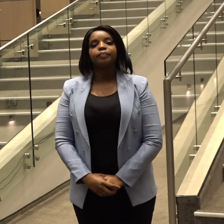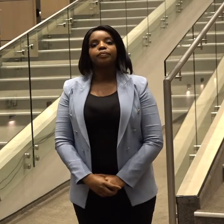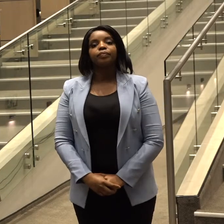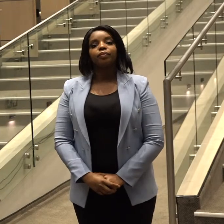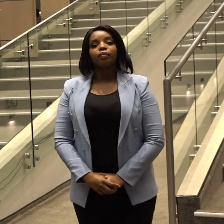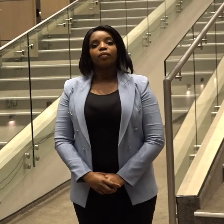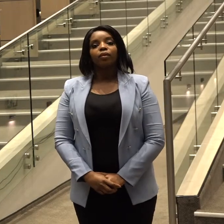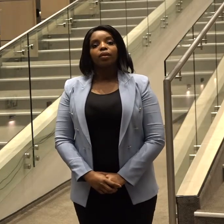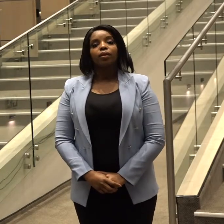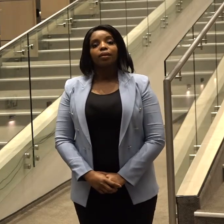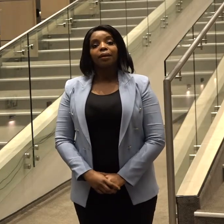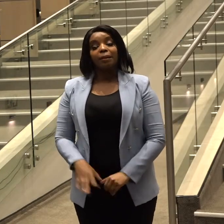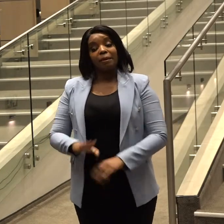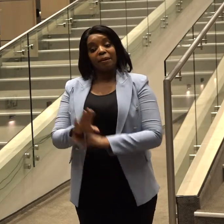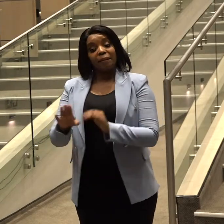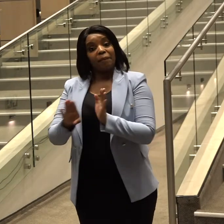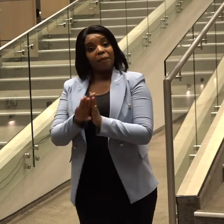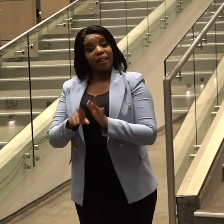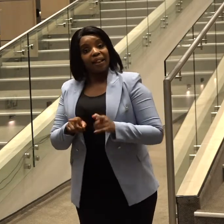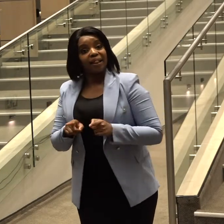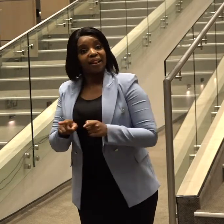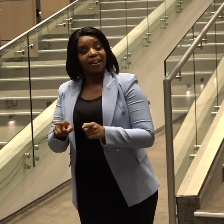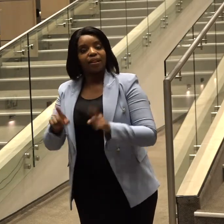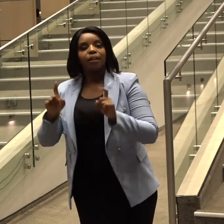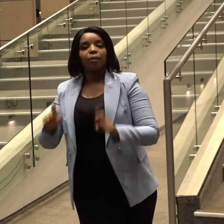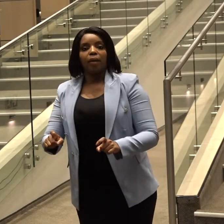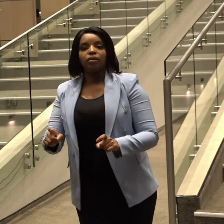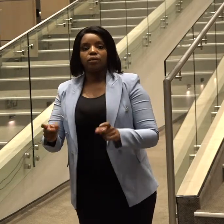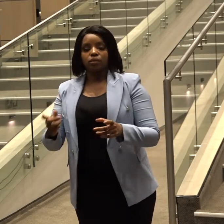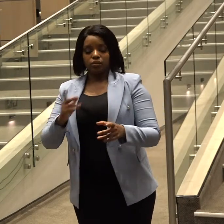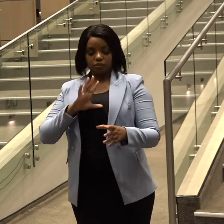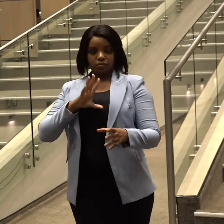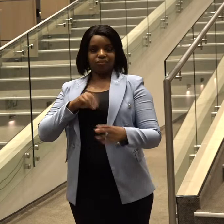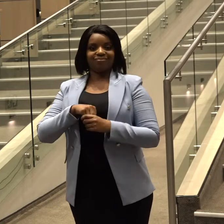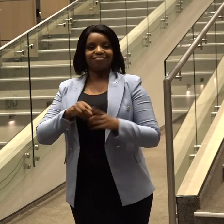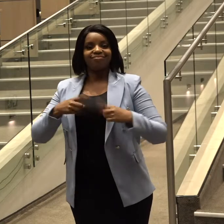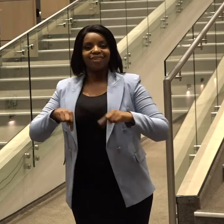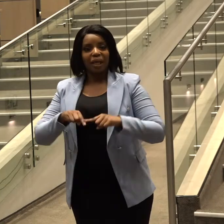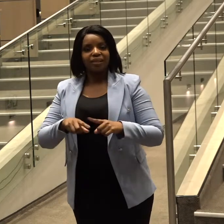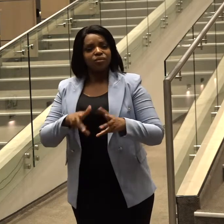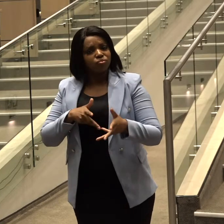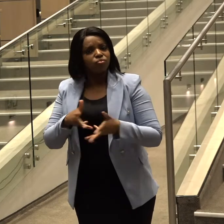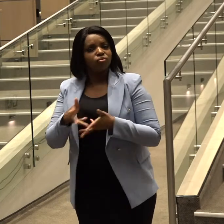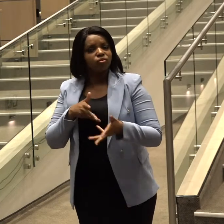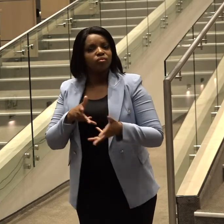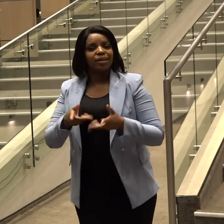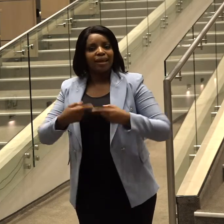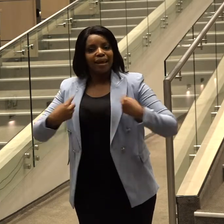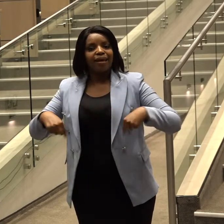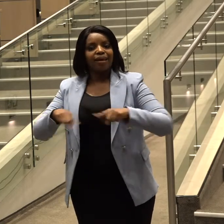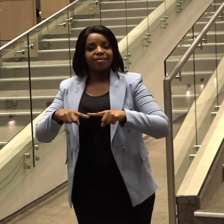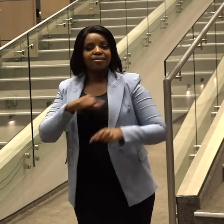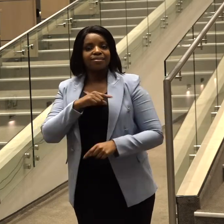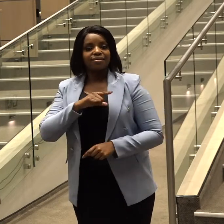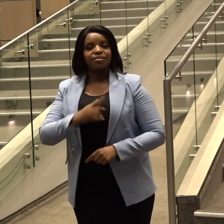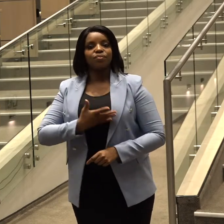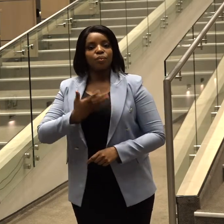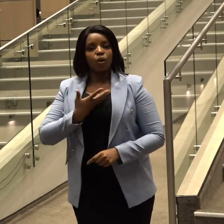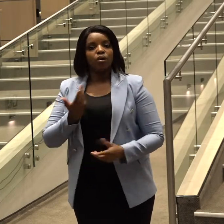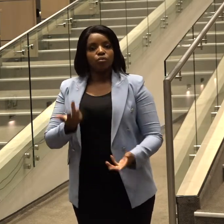must include us talk about us with us so that we should contribute